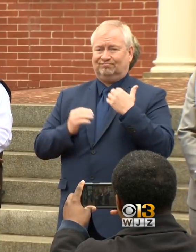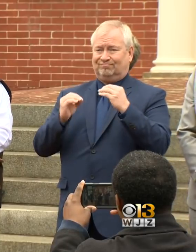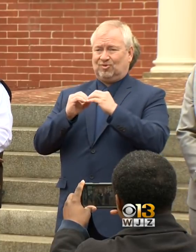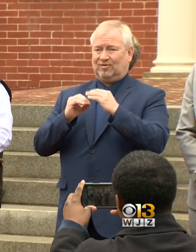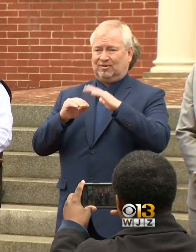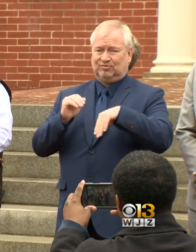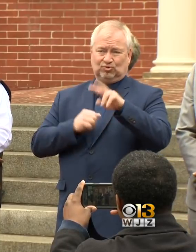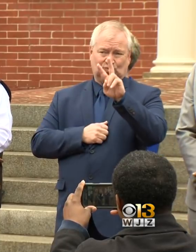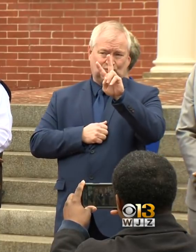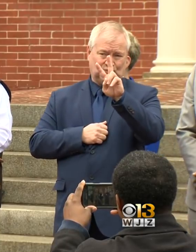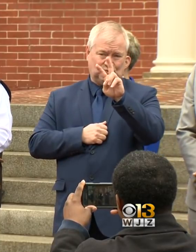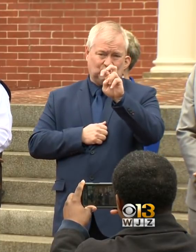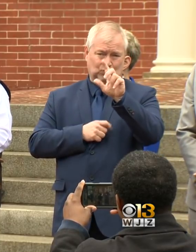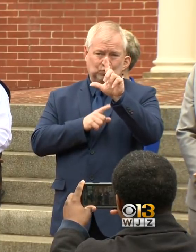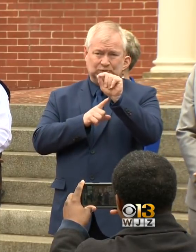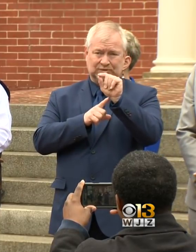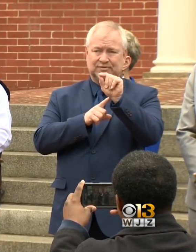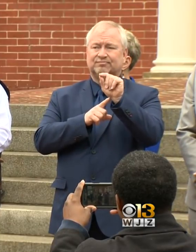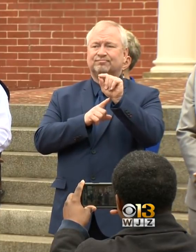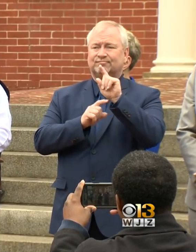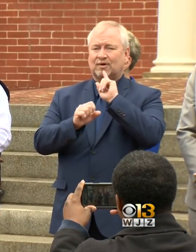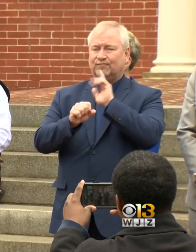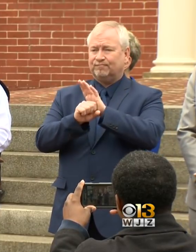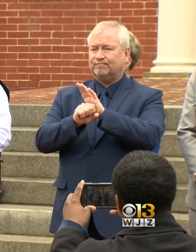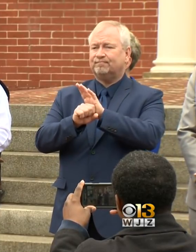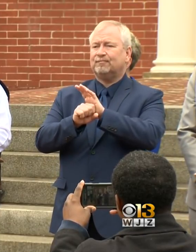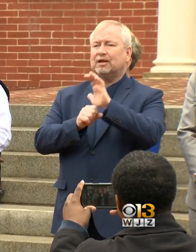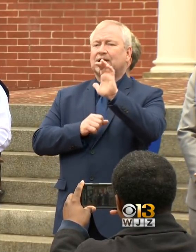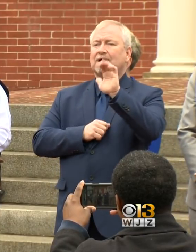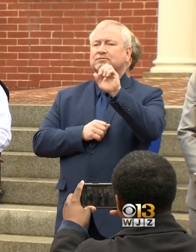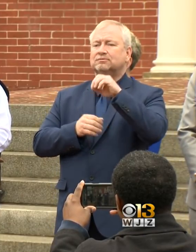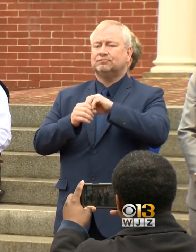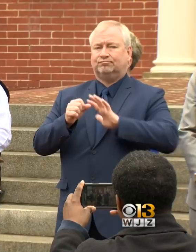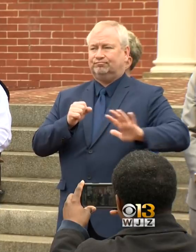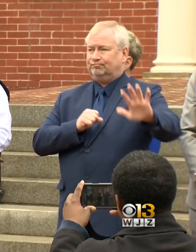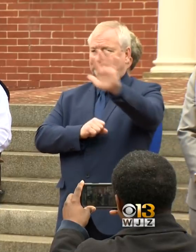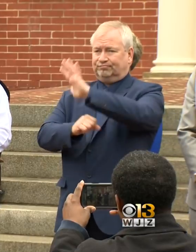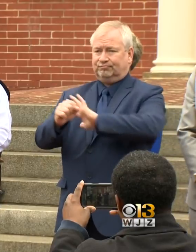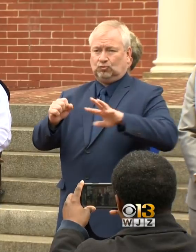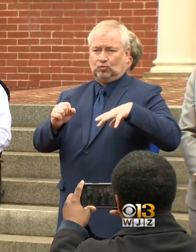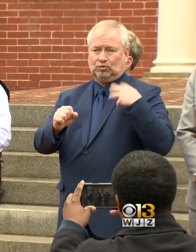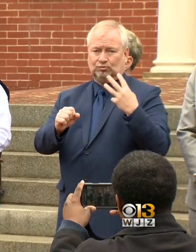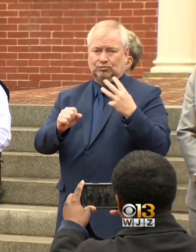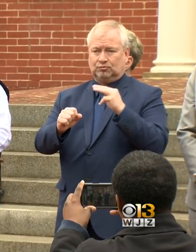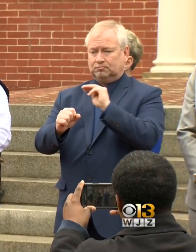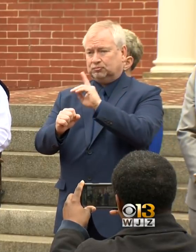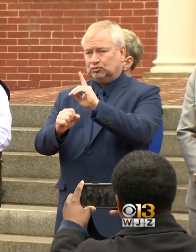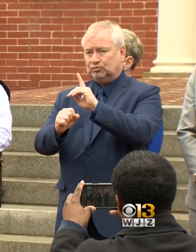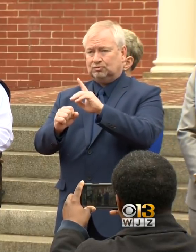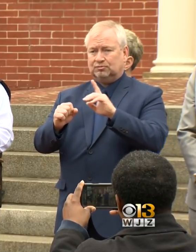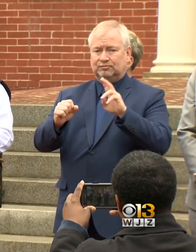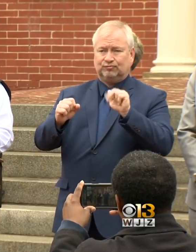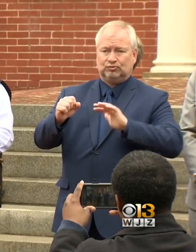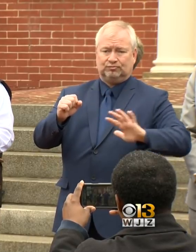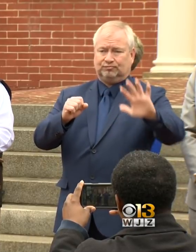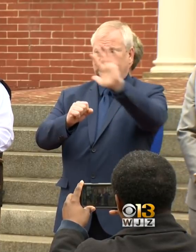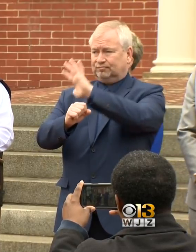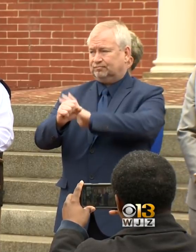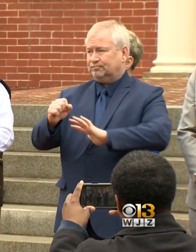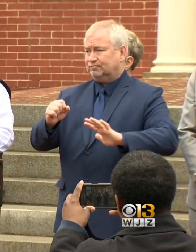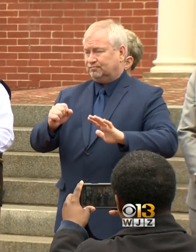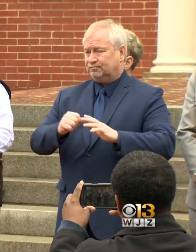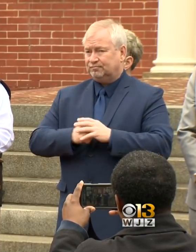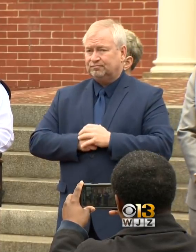confirmed cases in the Washington region, here in Maryland, Washington, D.C., and Virginia.